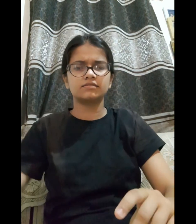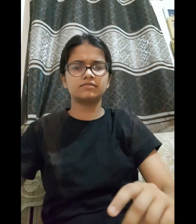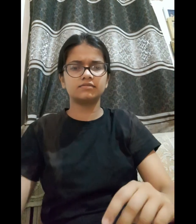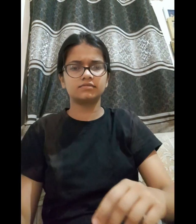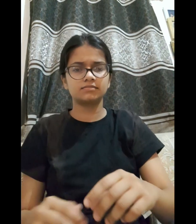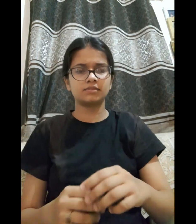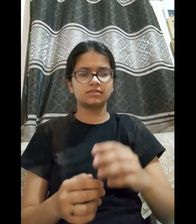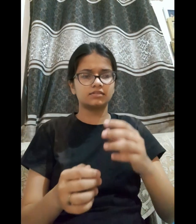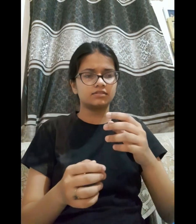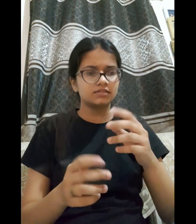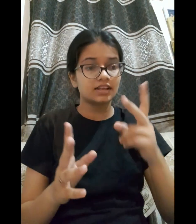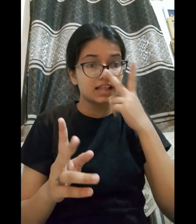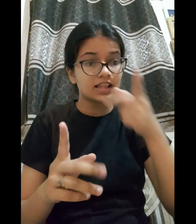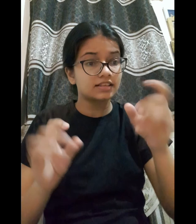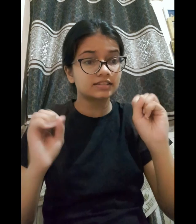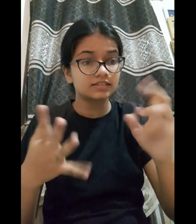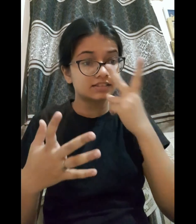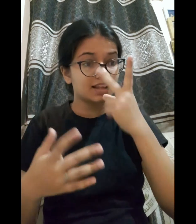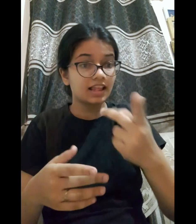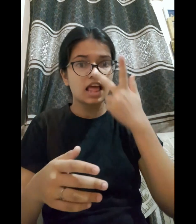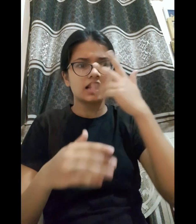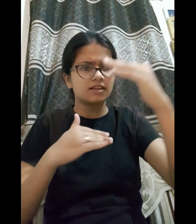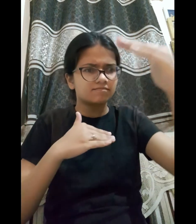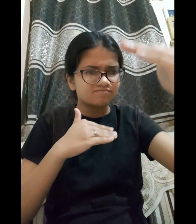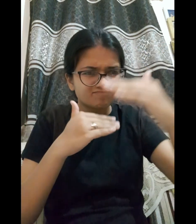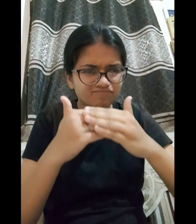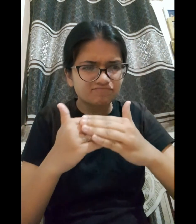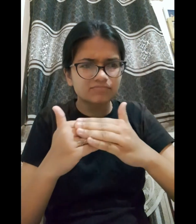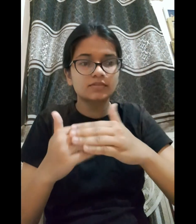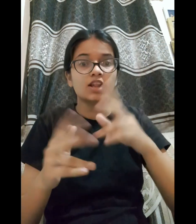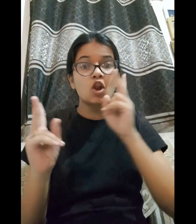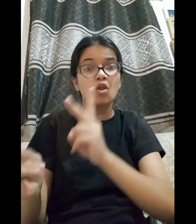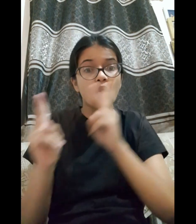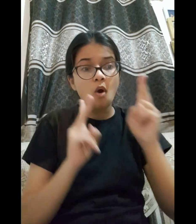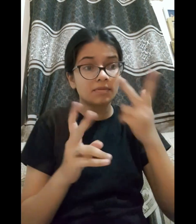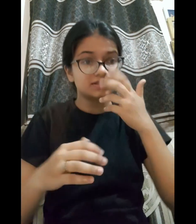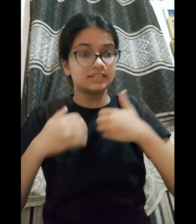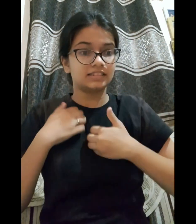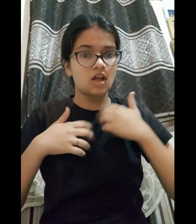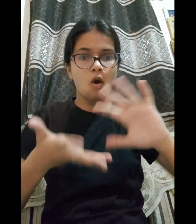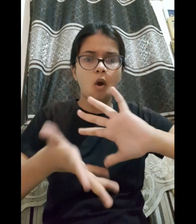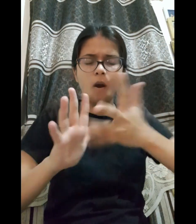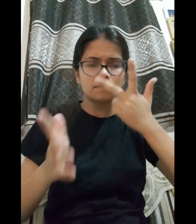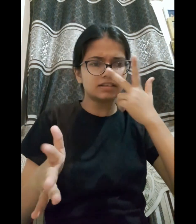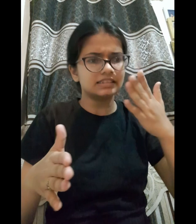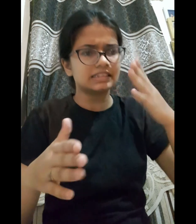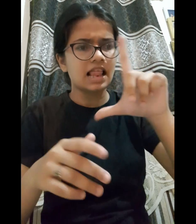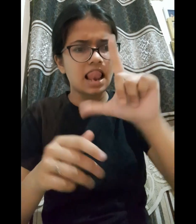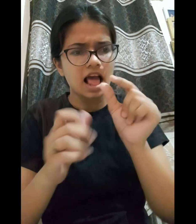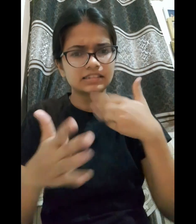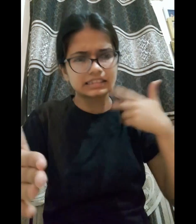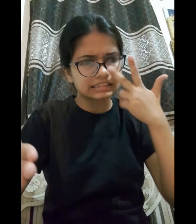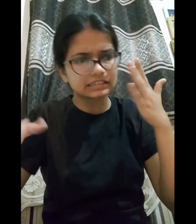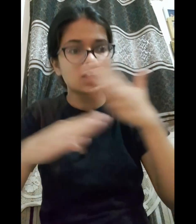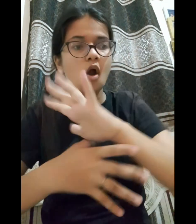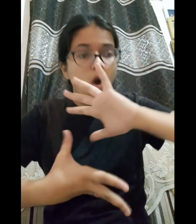virus that has come back. Because the immunity is suppressed, the normal bacteria in our lungs, they attack our body and cause